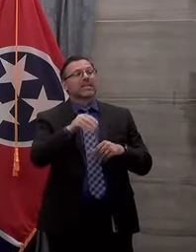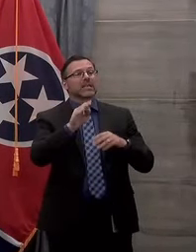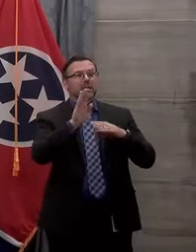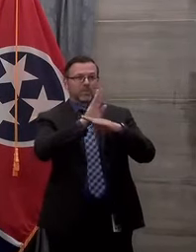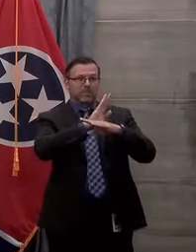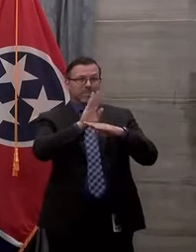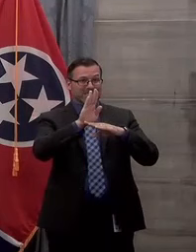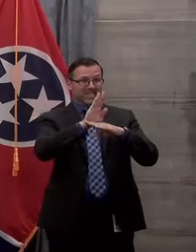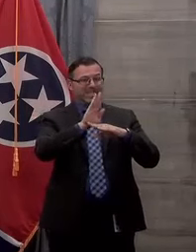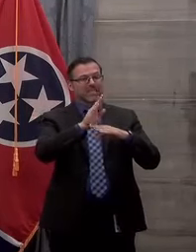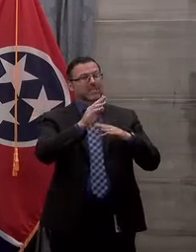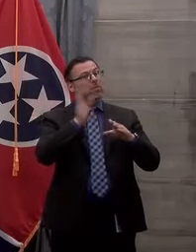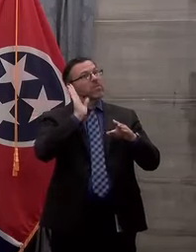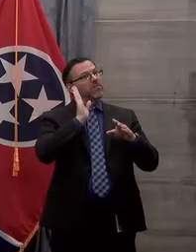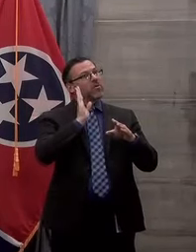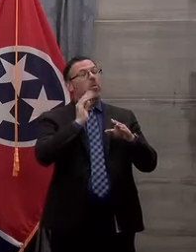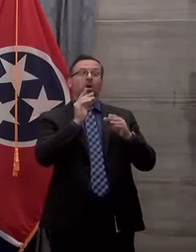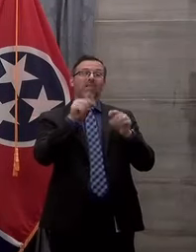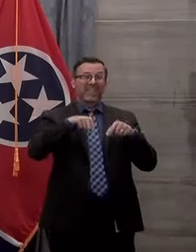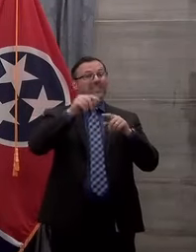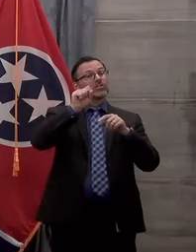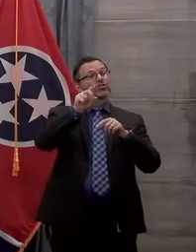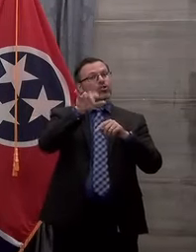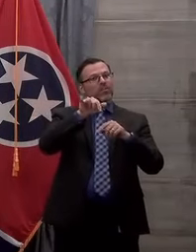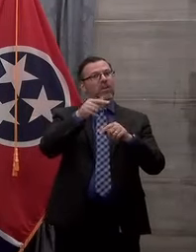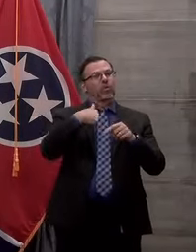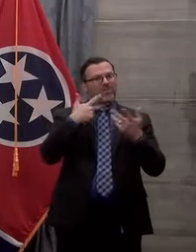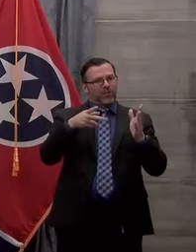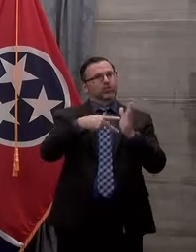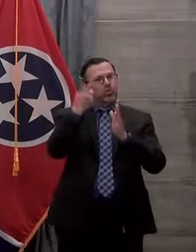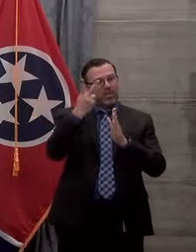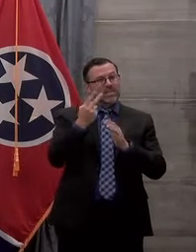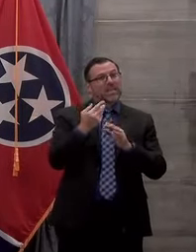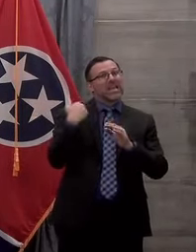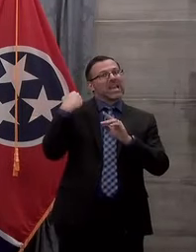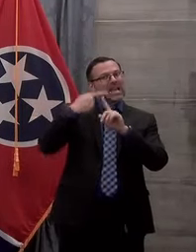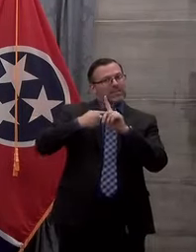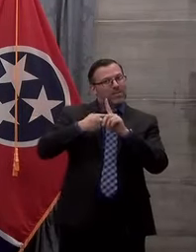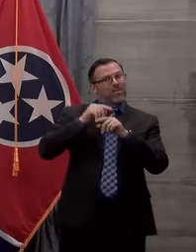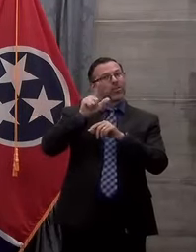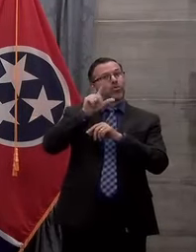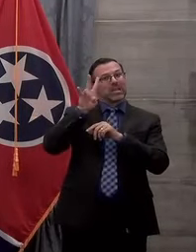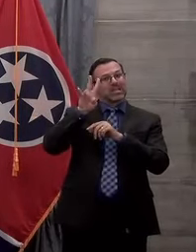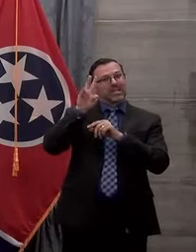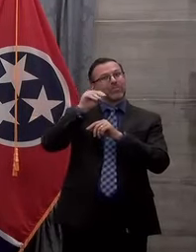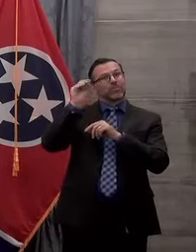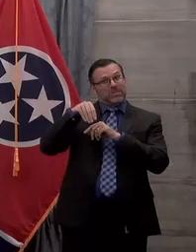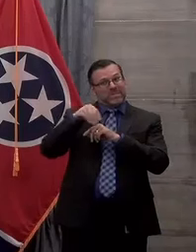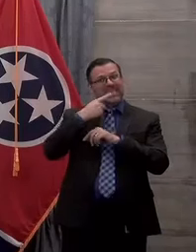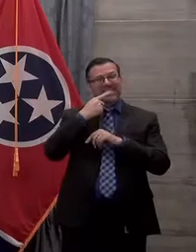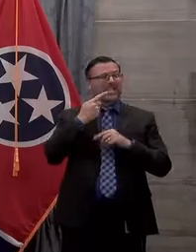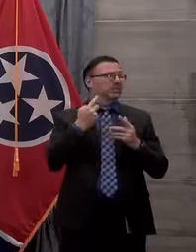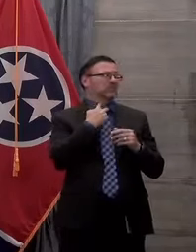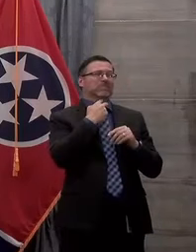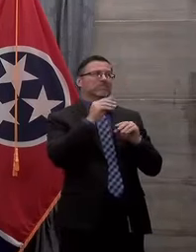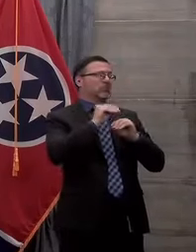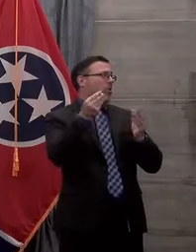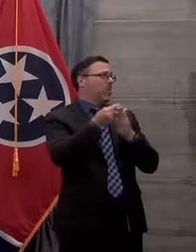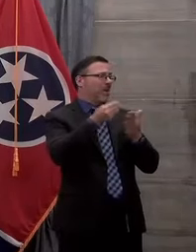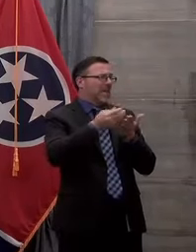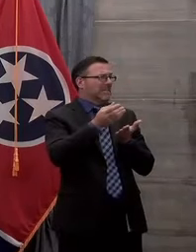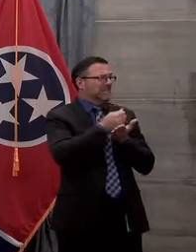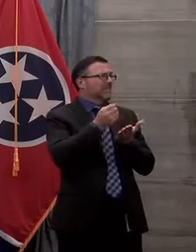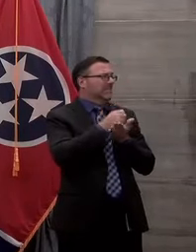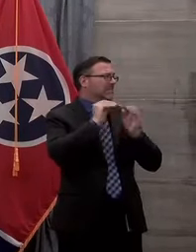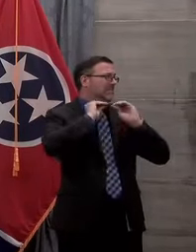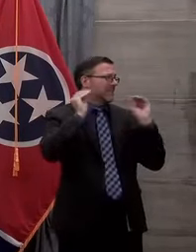in a one-month period, because we've done this survey twice, dropped from 27% of those reporting a month ago that they could